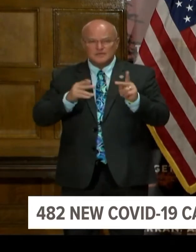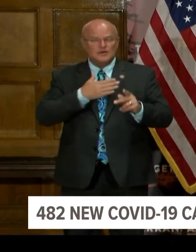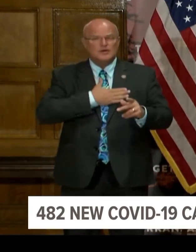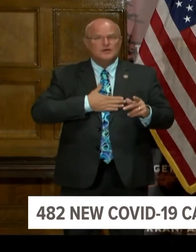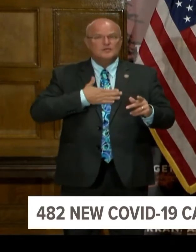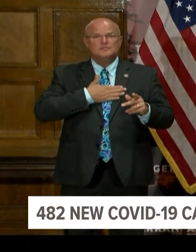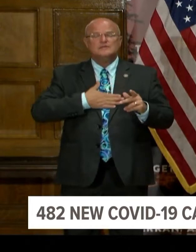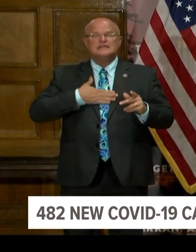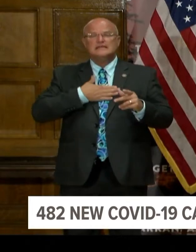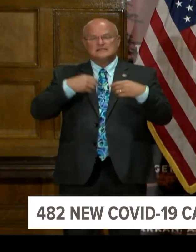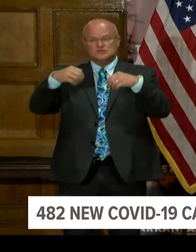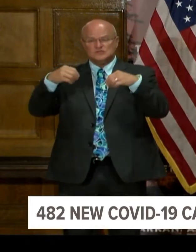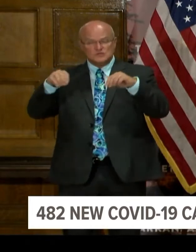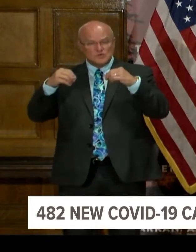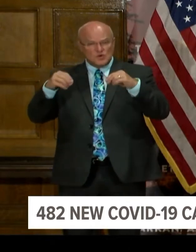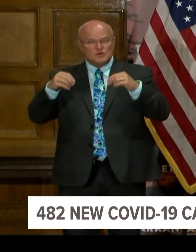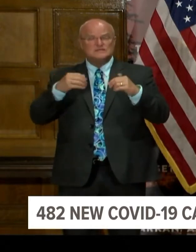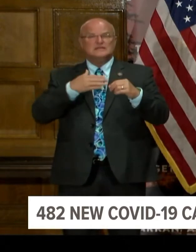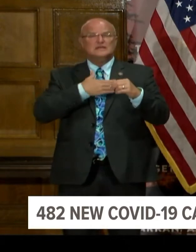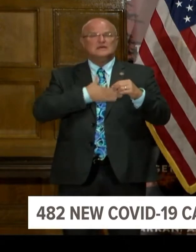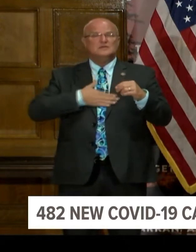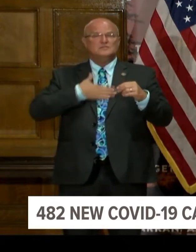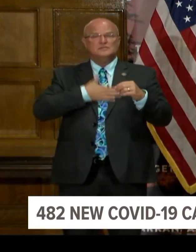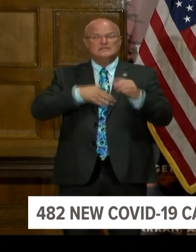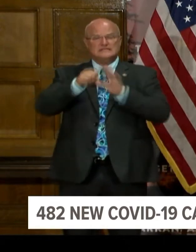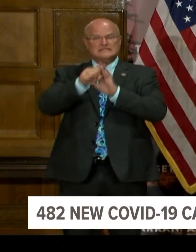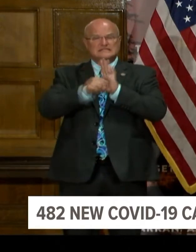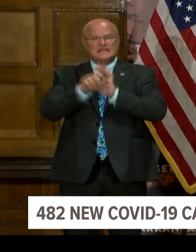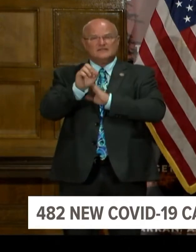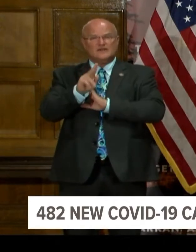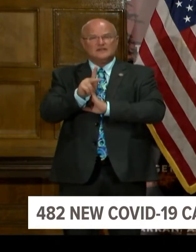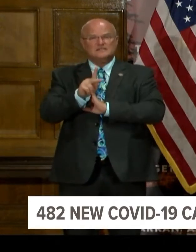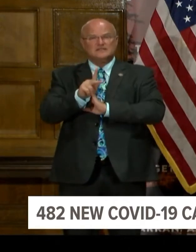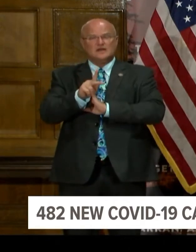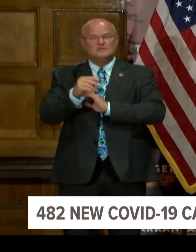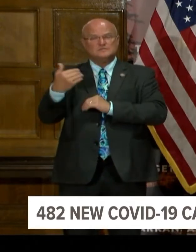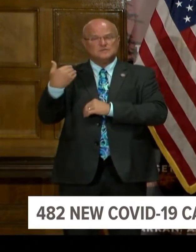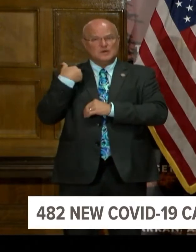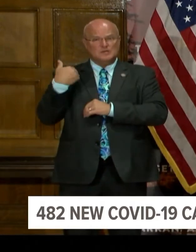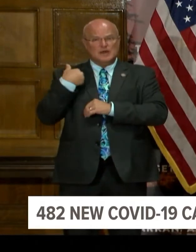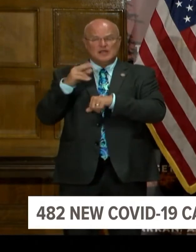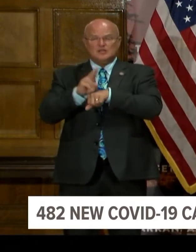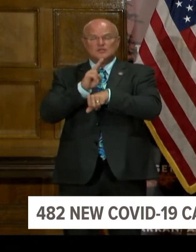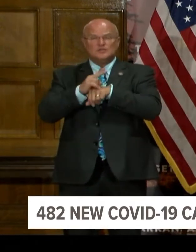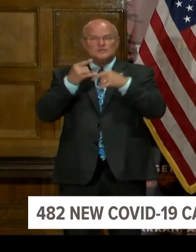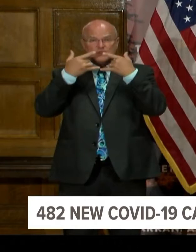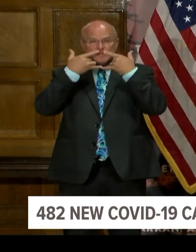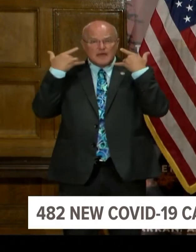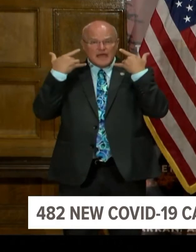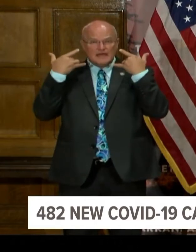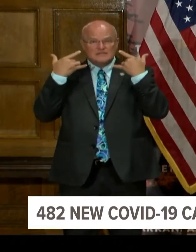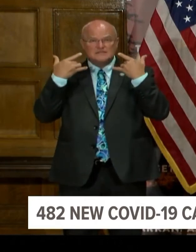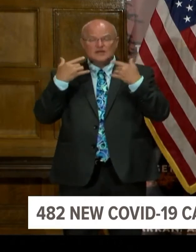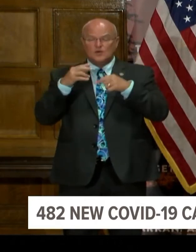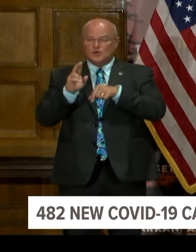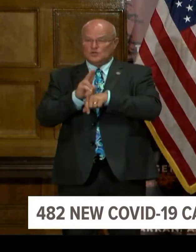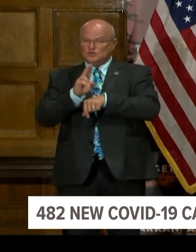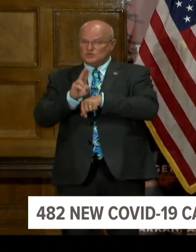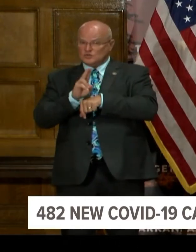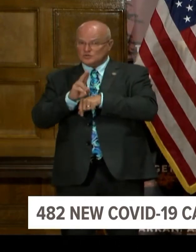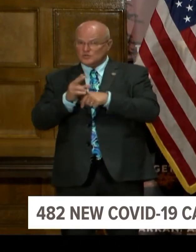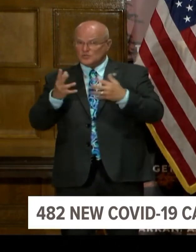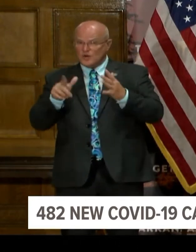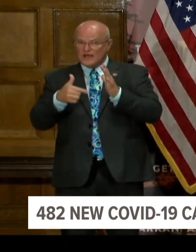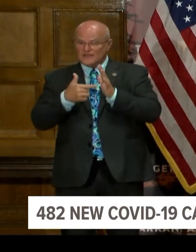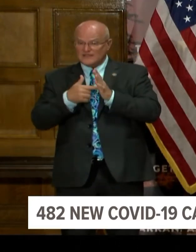public, retailers, everybody in the state of Arkansas, to remind them that the use of the mask, while we are using them, what